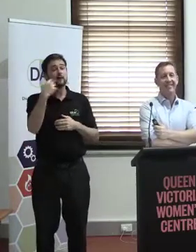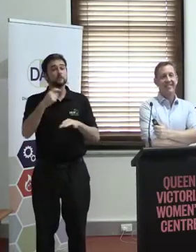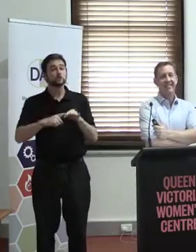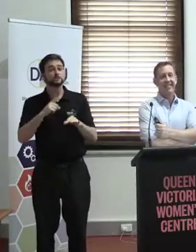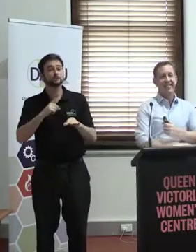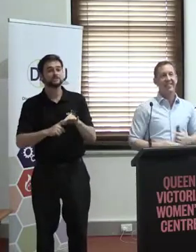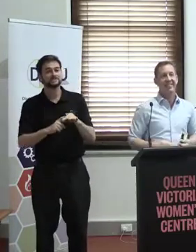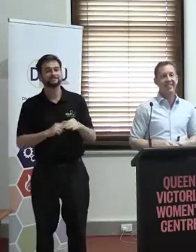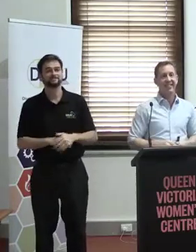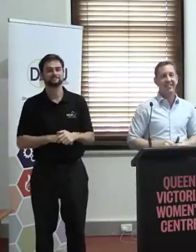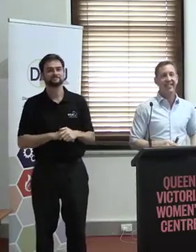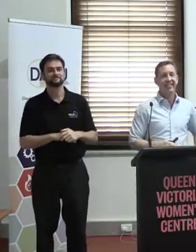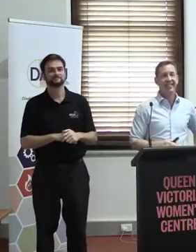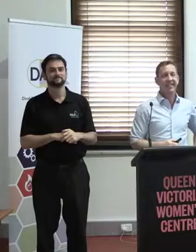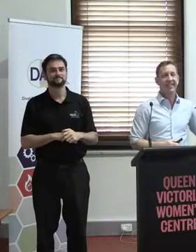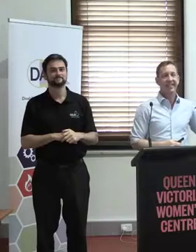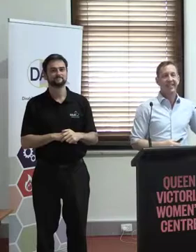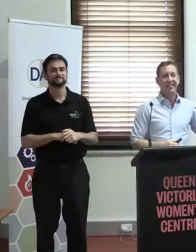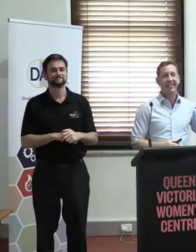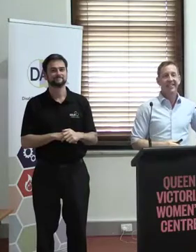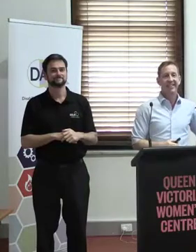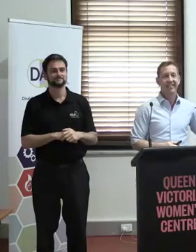We need to wait for these because of the online people.